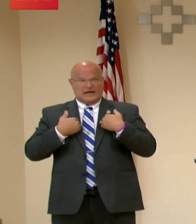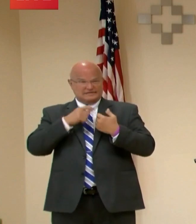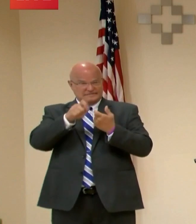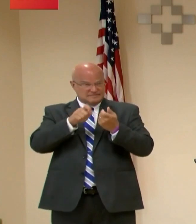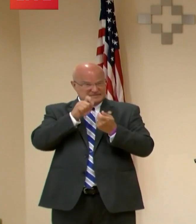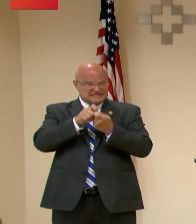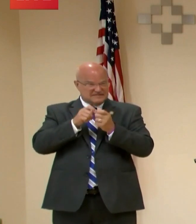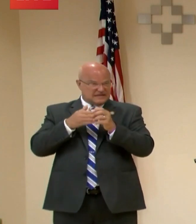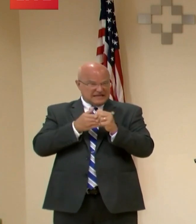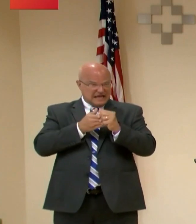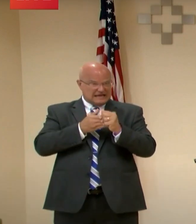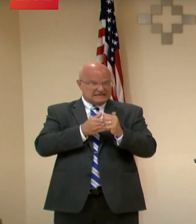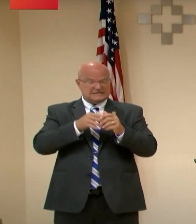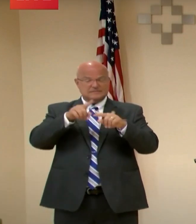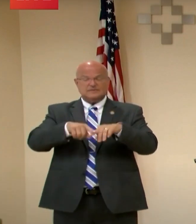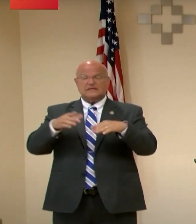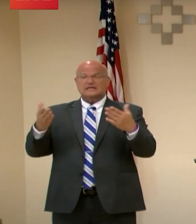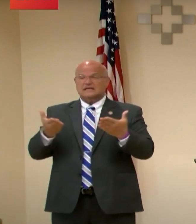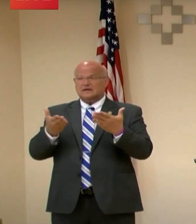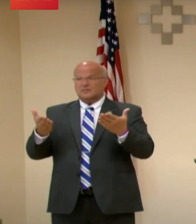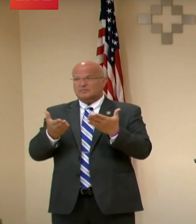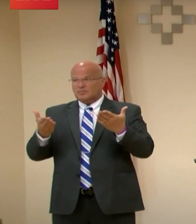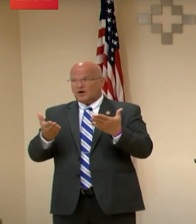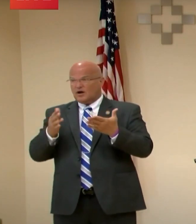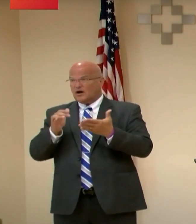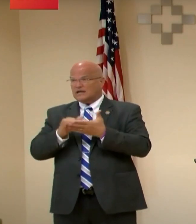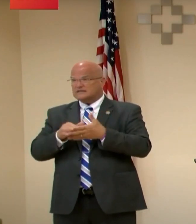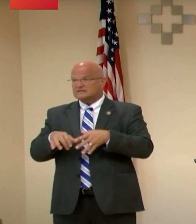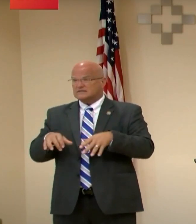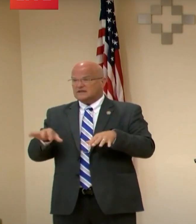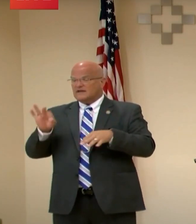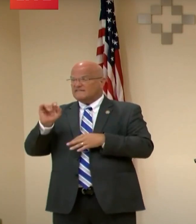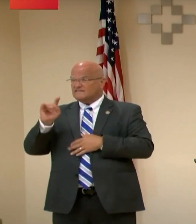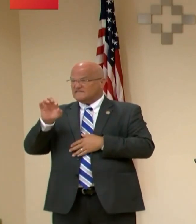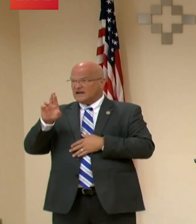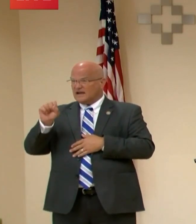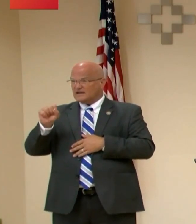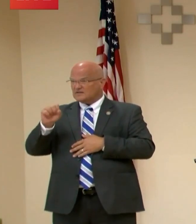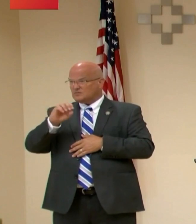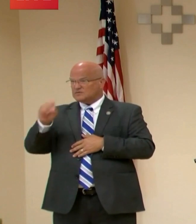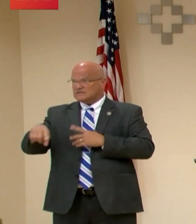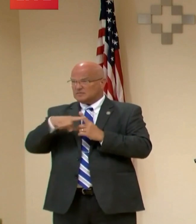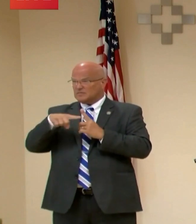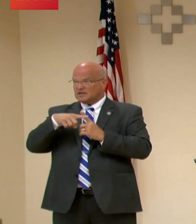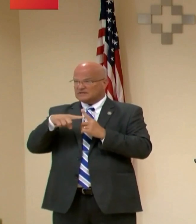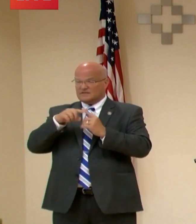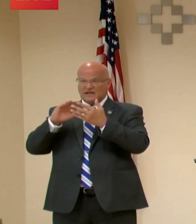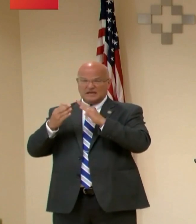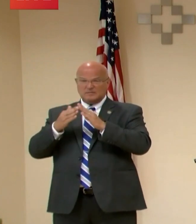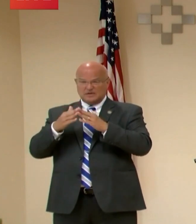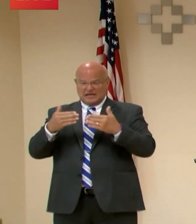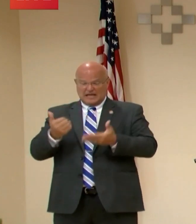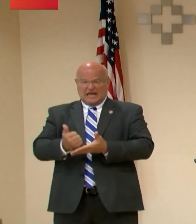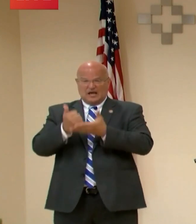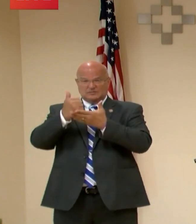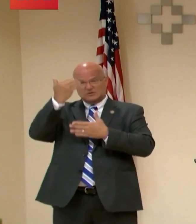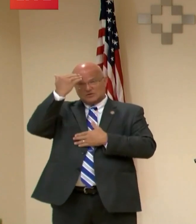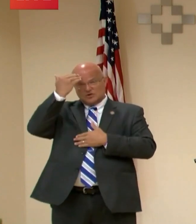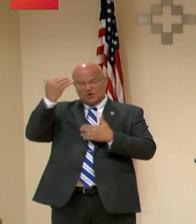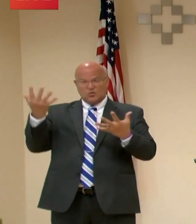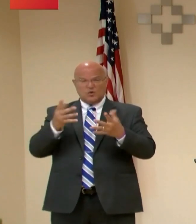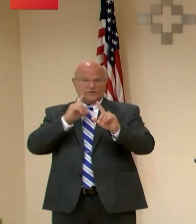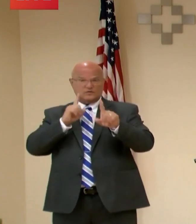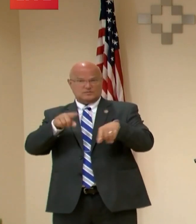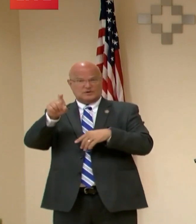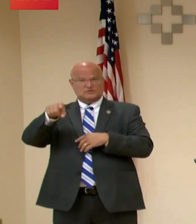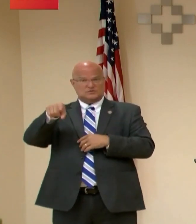very specific guidance depending upon, it's a relevant factor, the percent of positivity in the community helps us to know what the